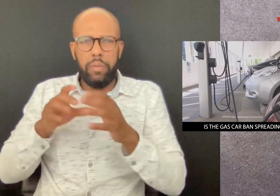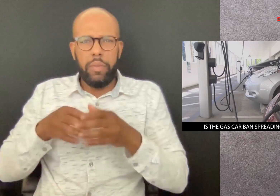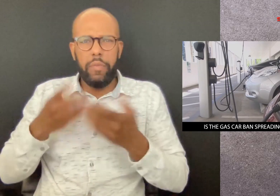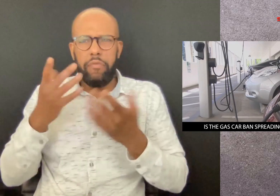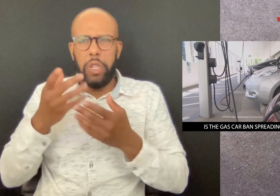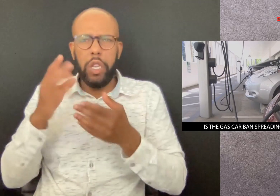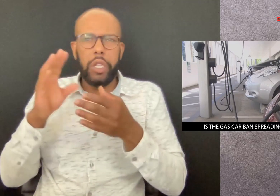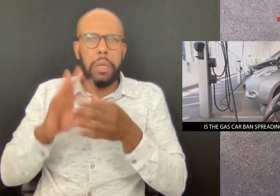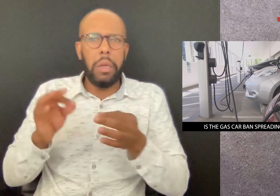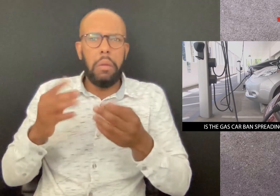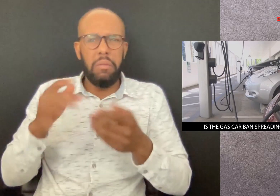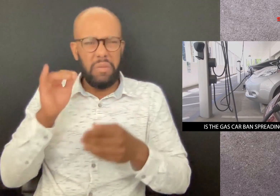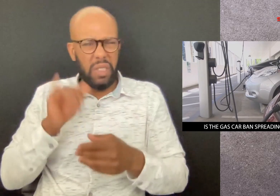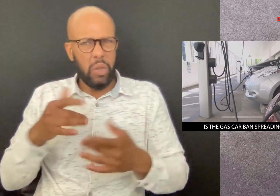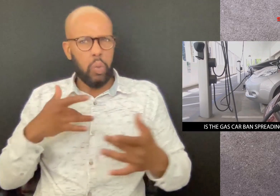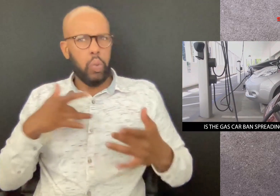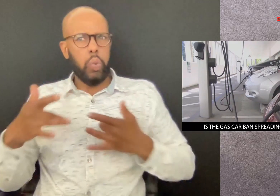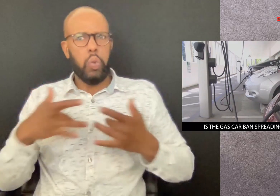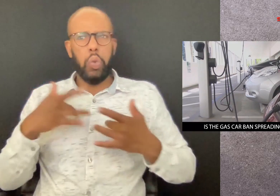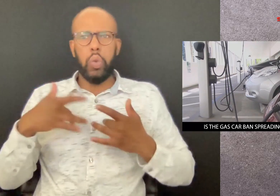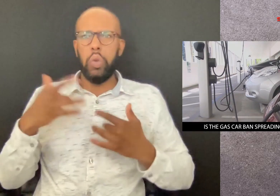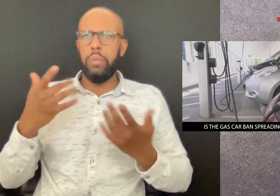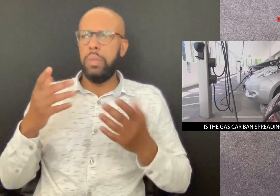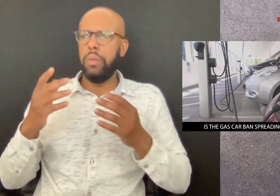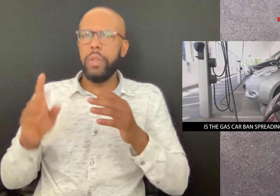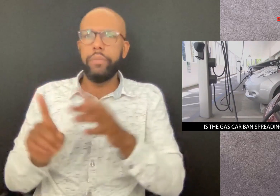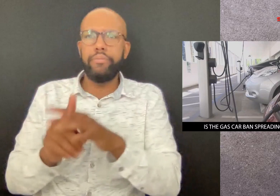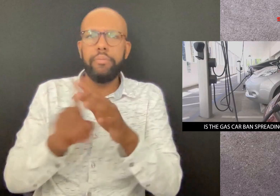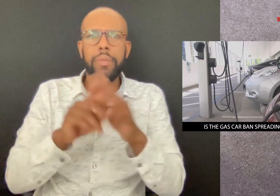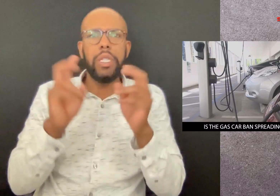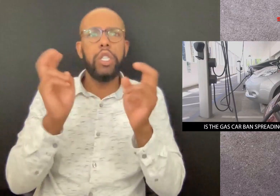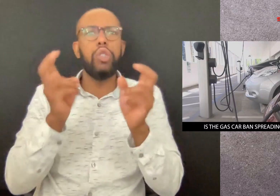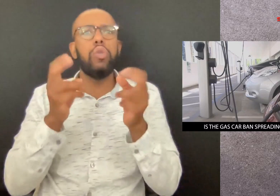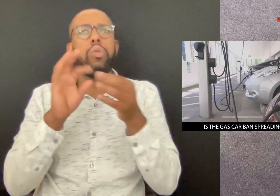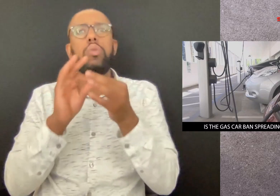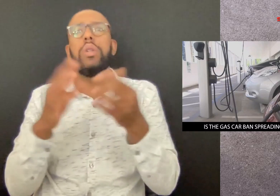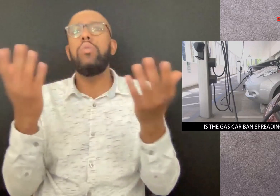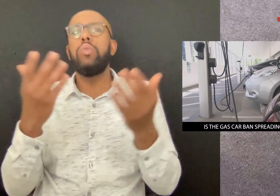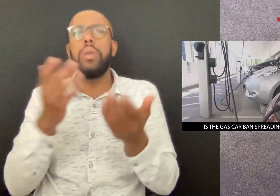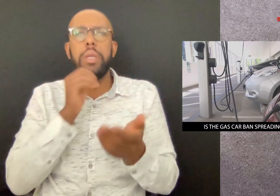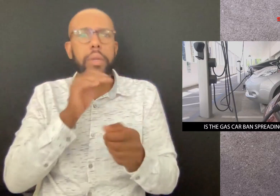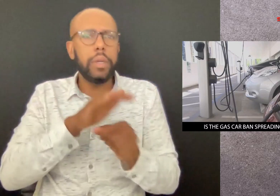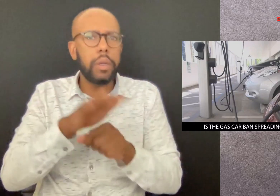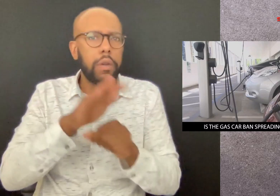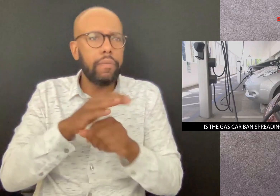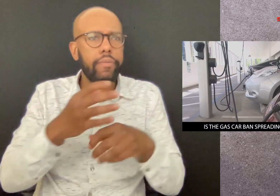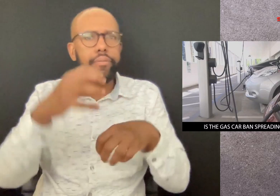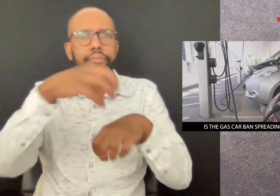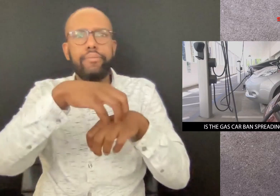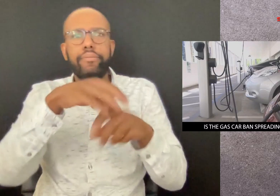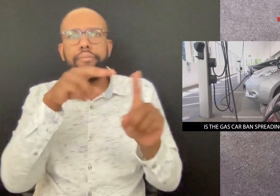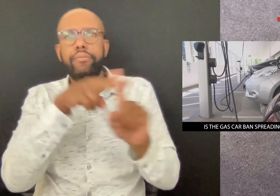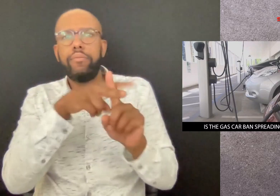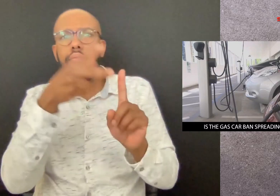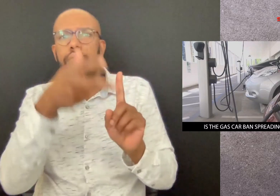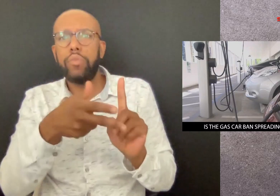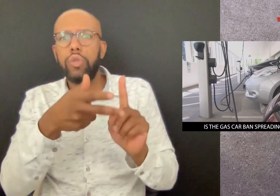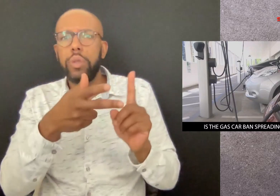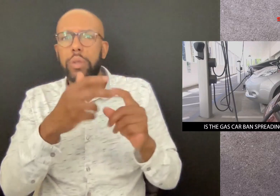it's of the measure argue it raises big concerns around issues like charging station infrastructure